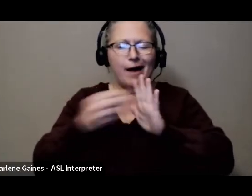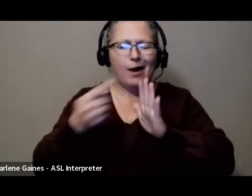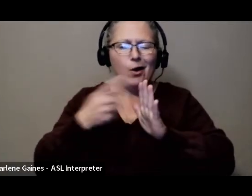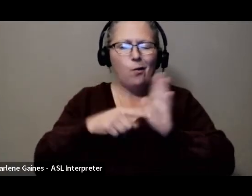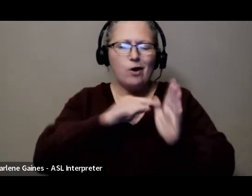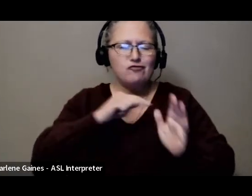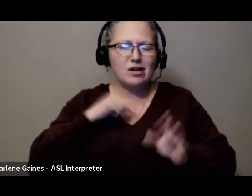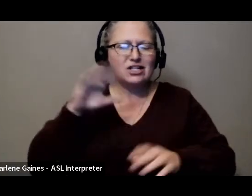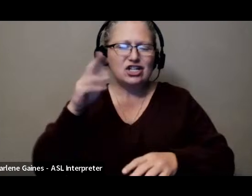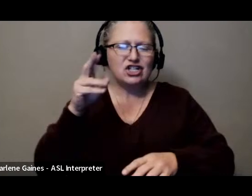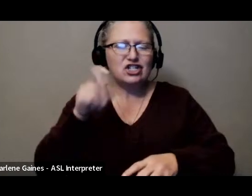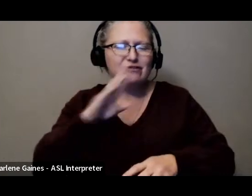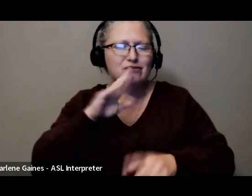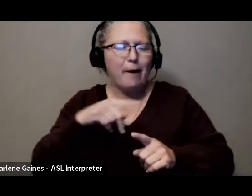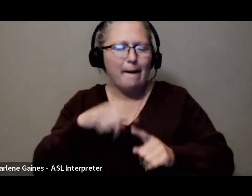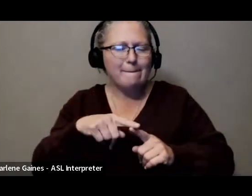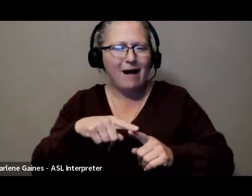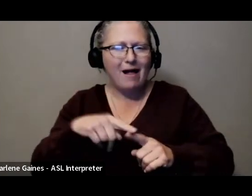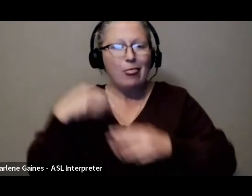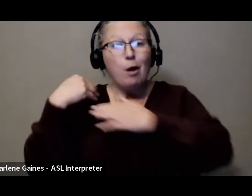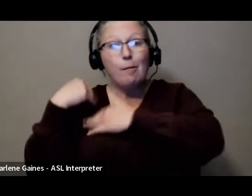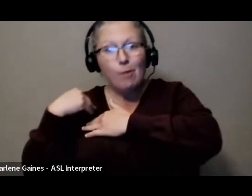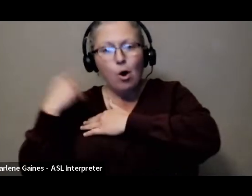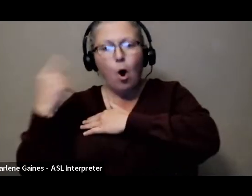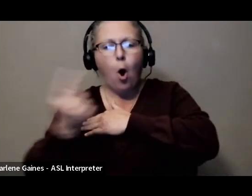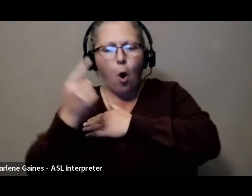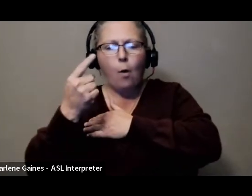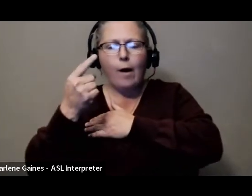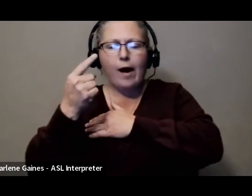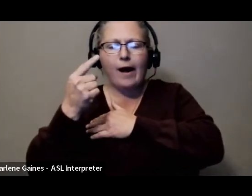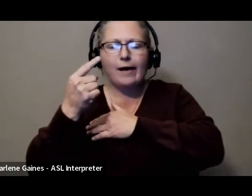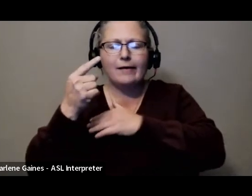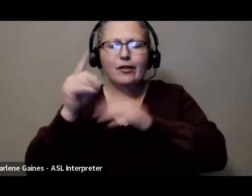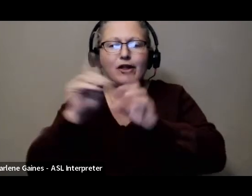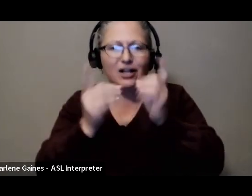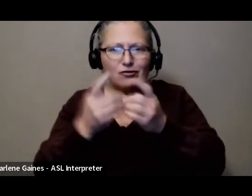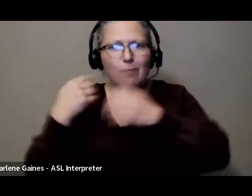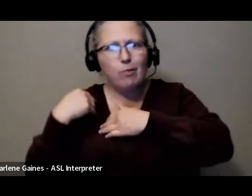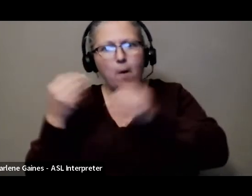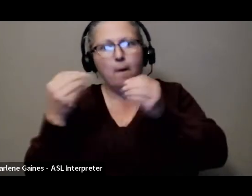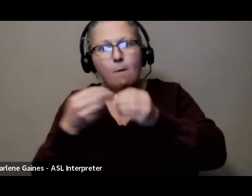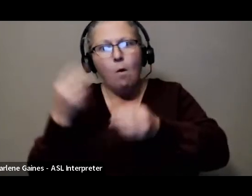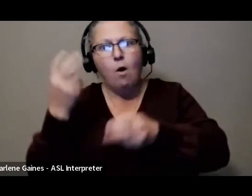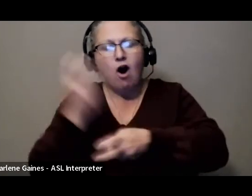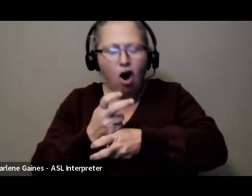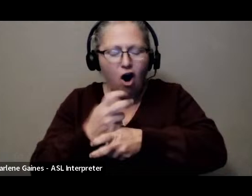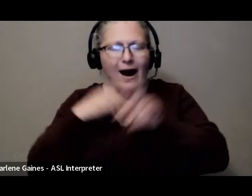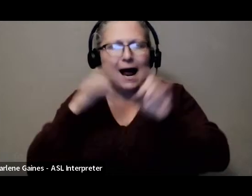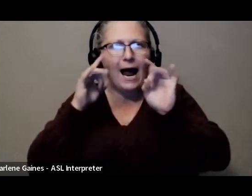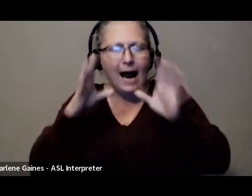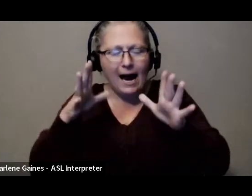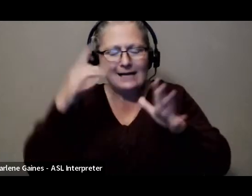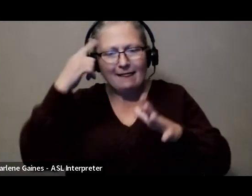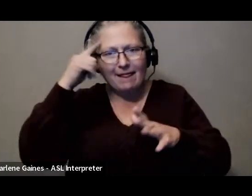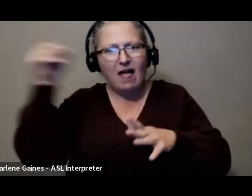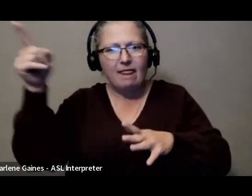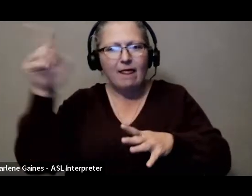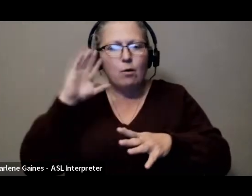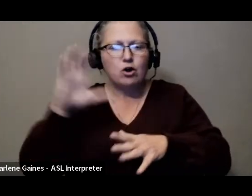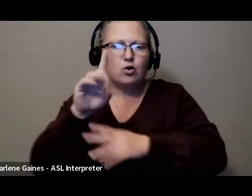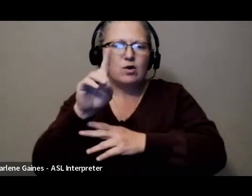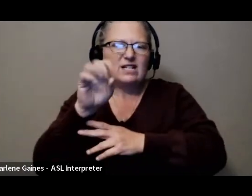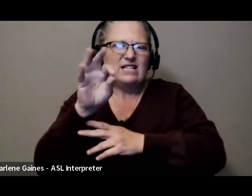Trustee Chavez is talking about. It's like the burden is always on the districts, and it gets harder and harder. I hate to even think that they're going to do deferrals, and I'm